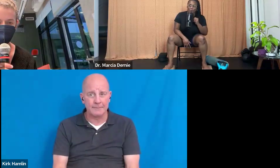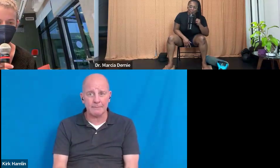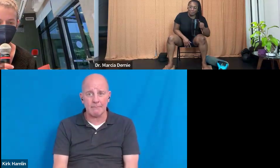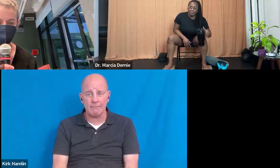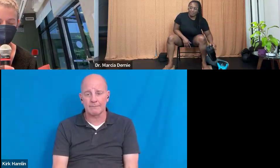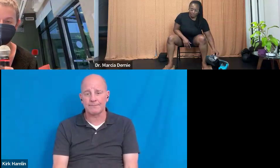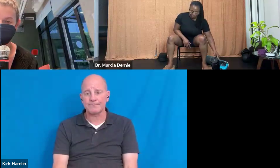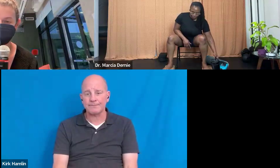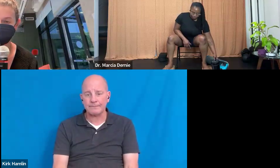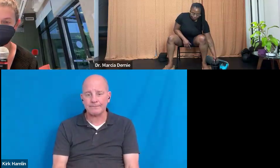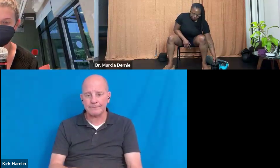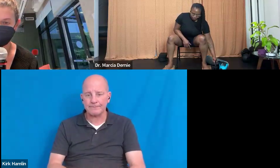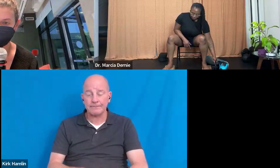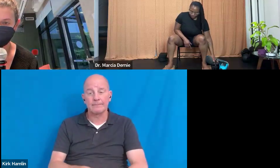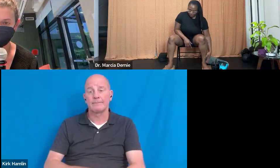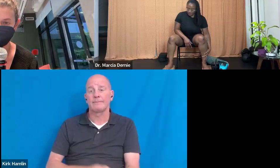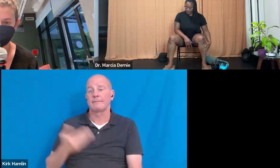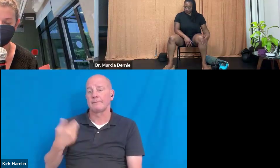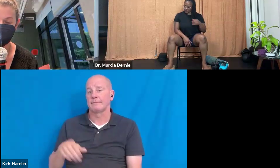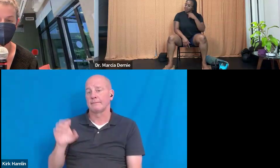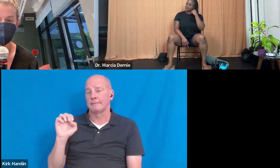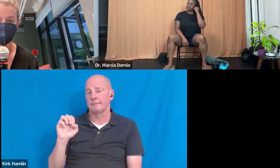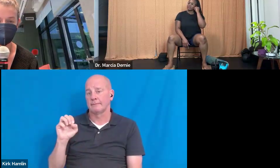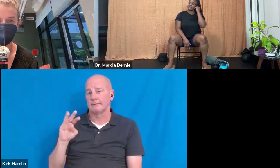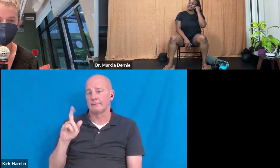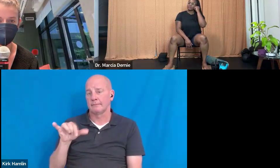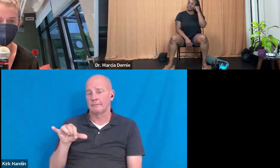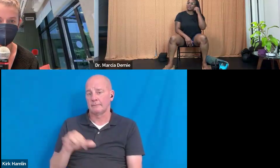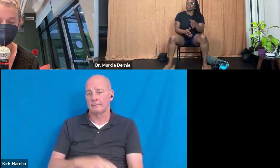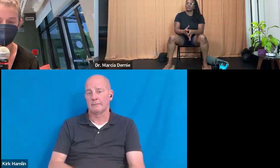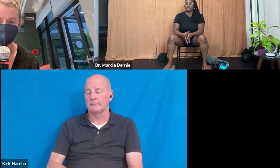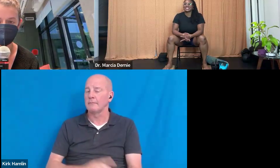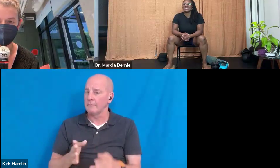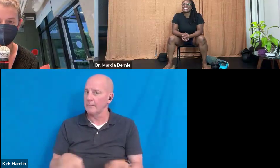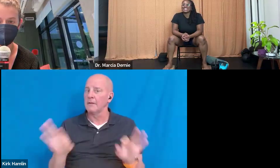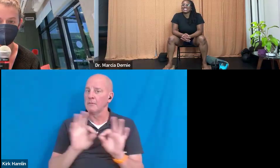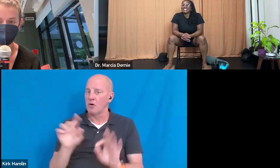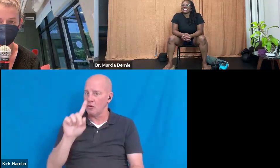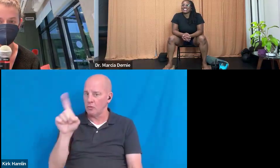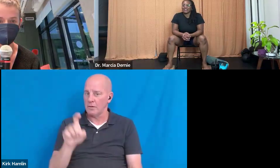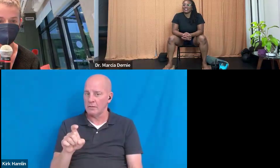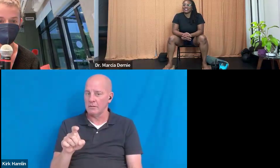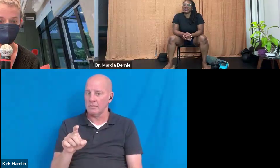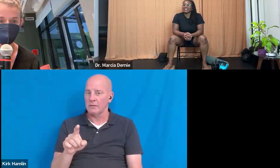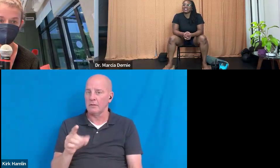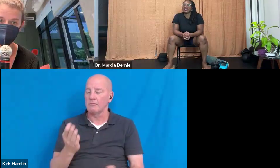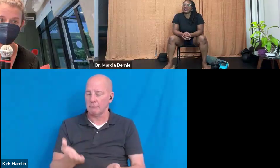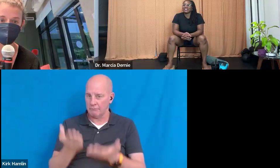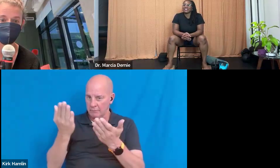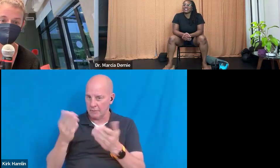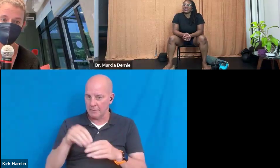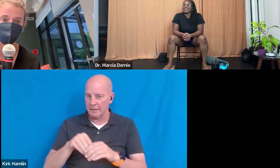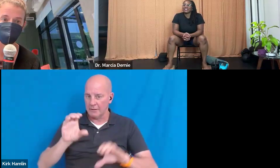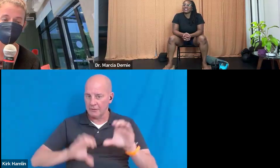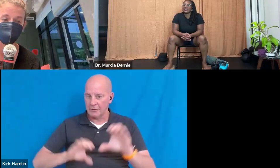This is Emily. We have a really pressing question that was raised in the chat, which is that what